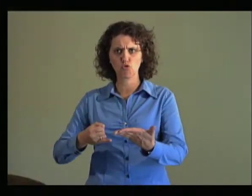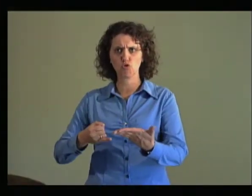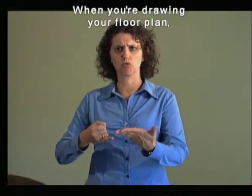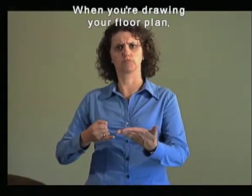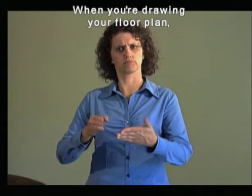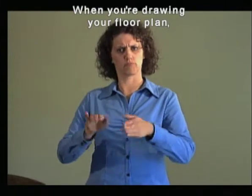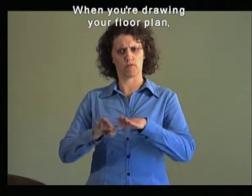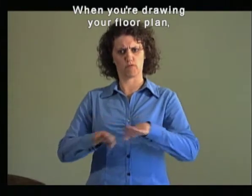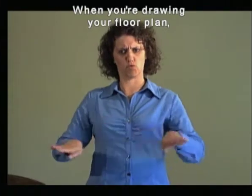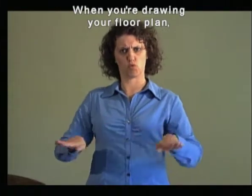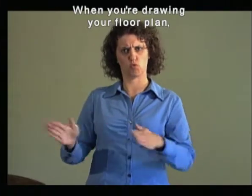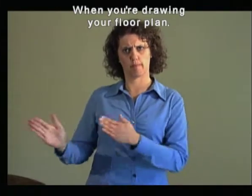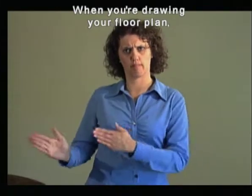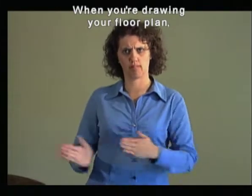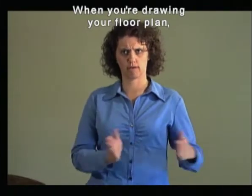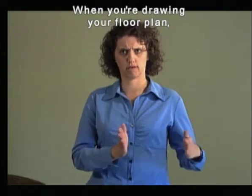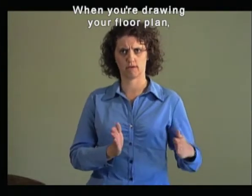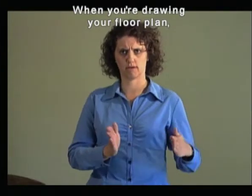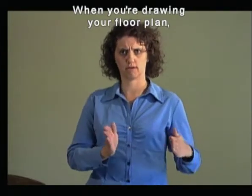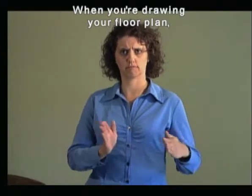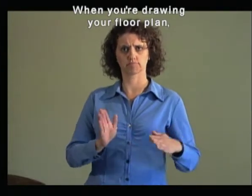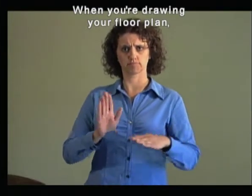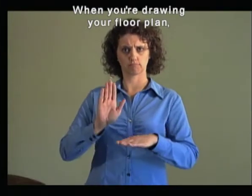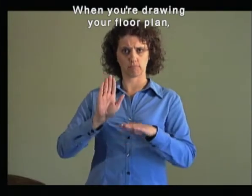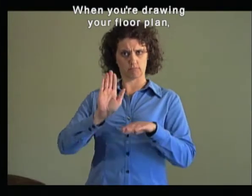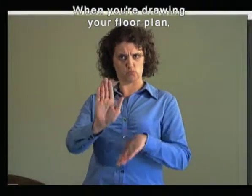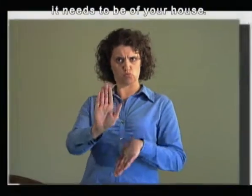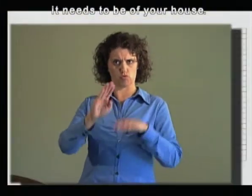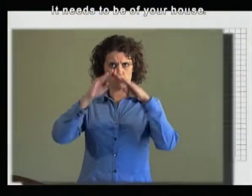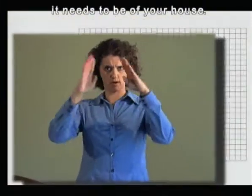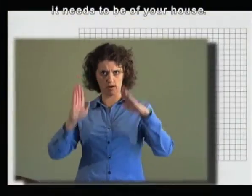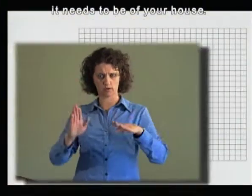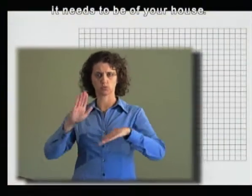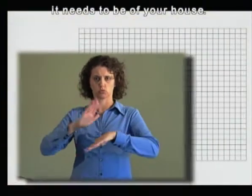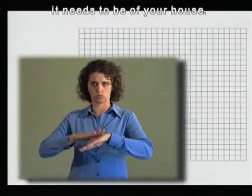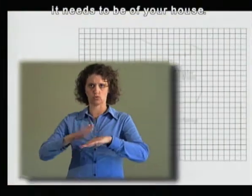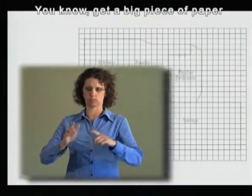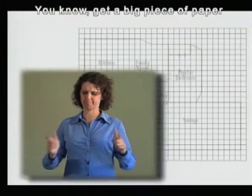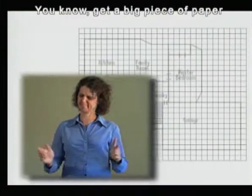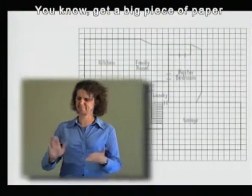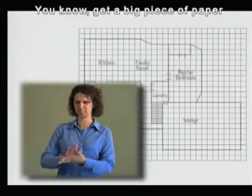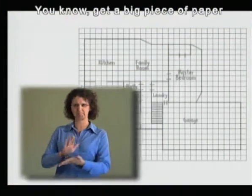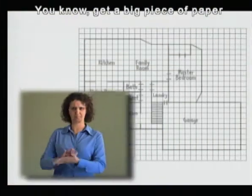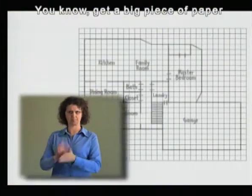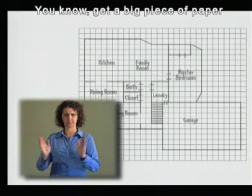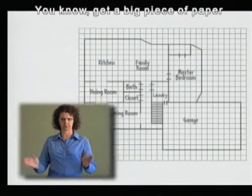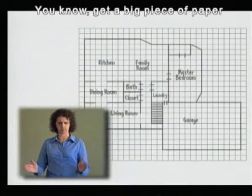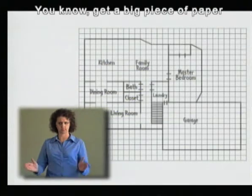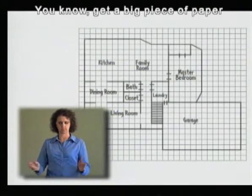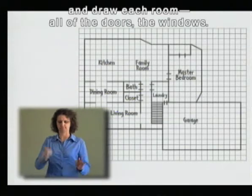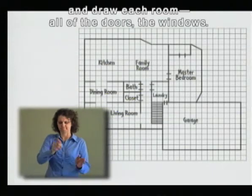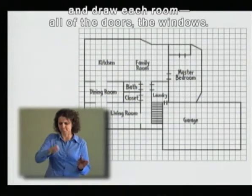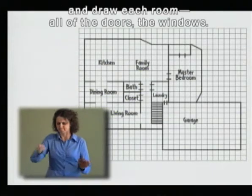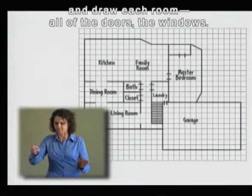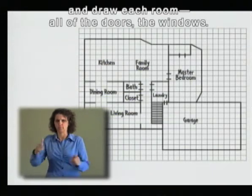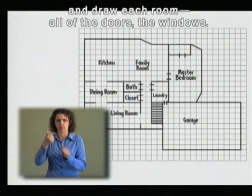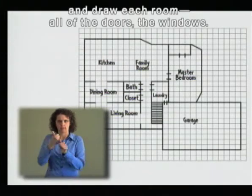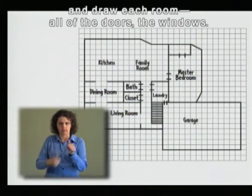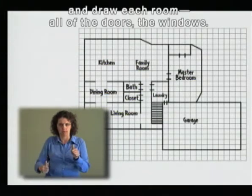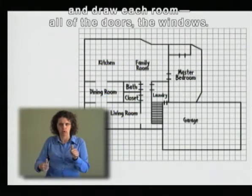When you're drawing your floor plan, it needs to be of your house, get a big piece of paper and draw each